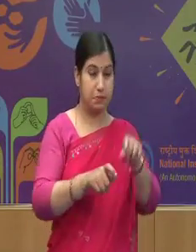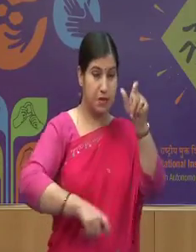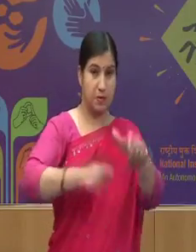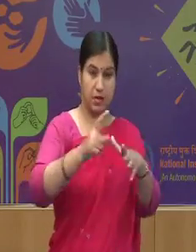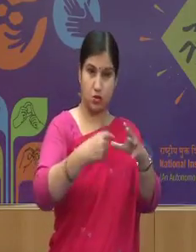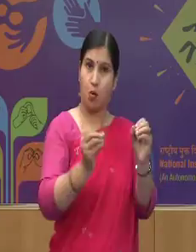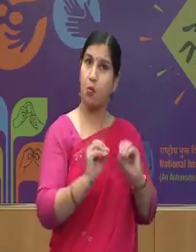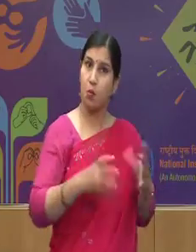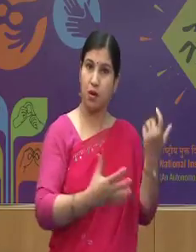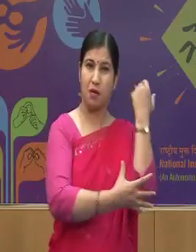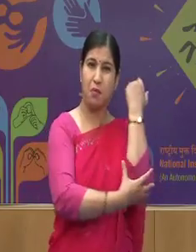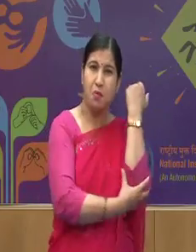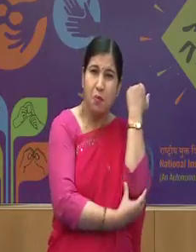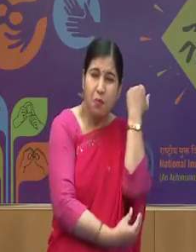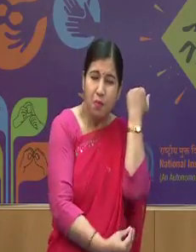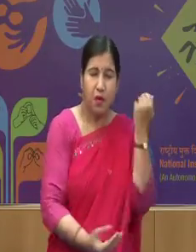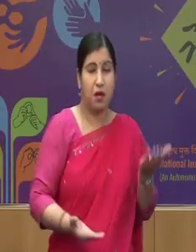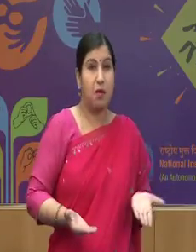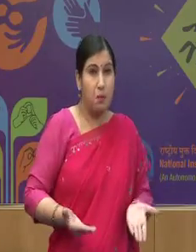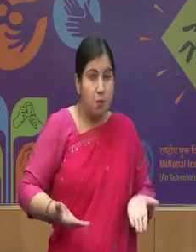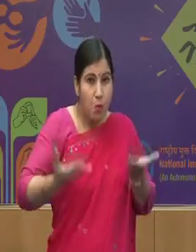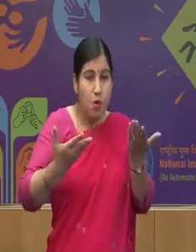Unemployment and poverty hit the nation.